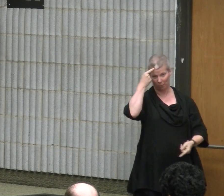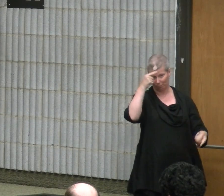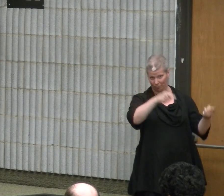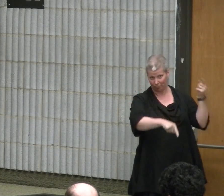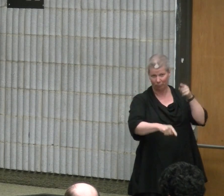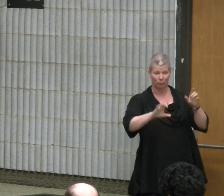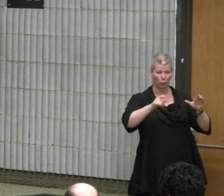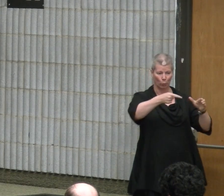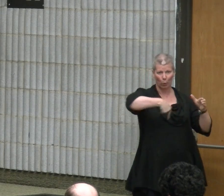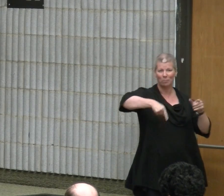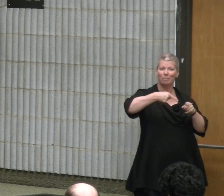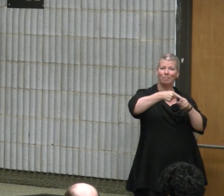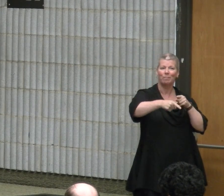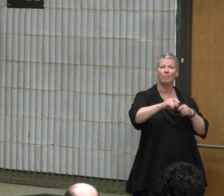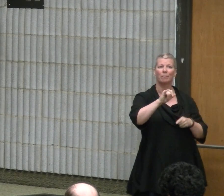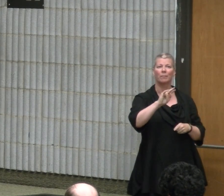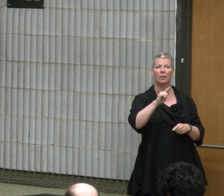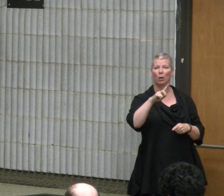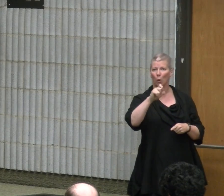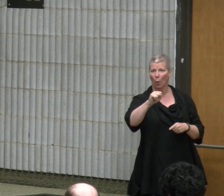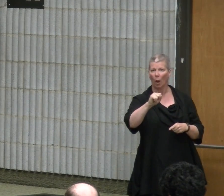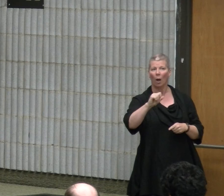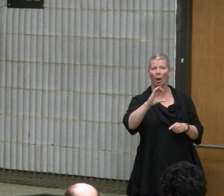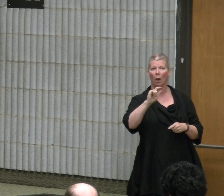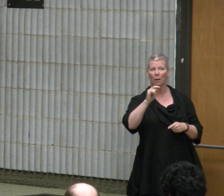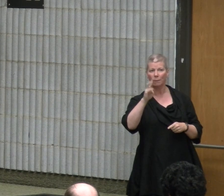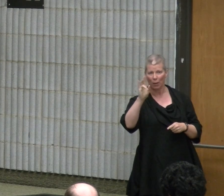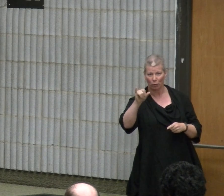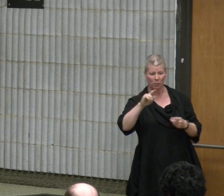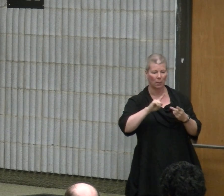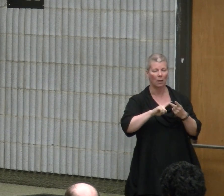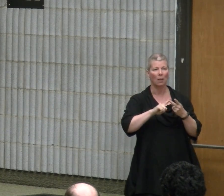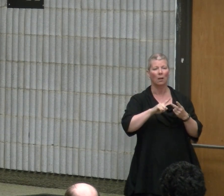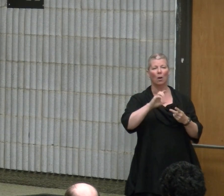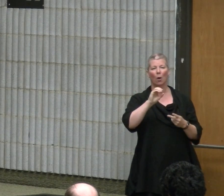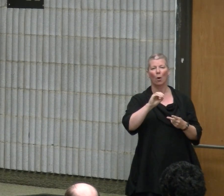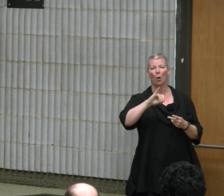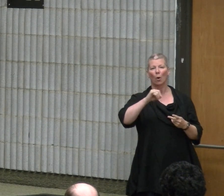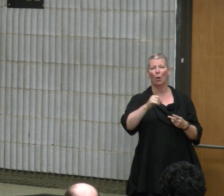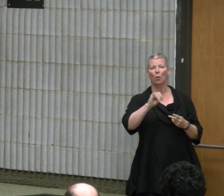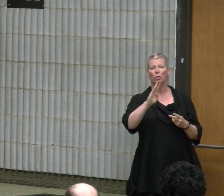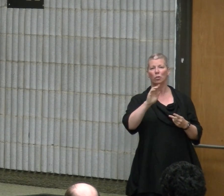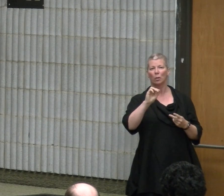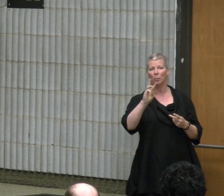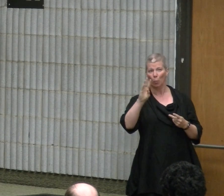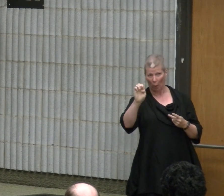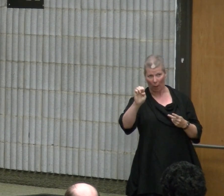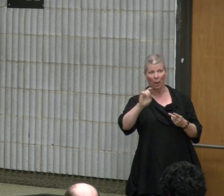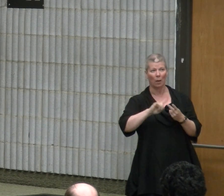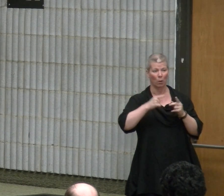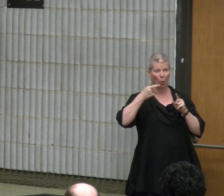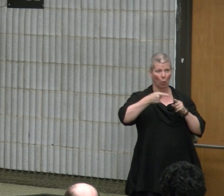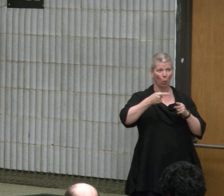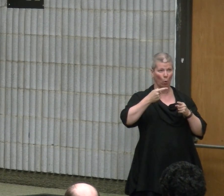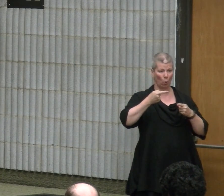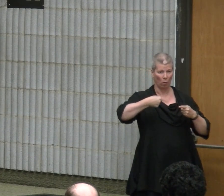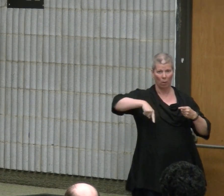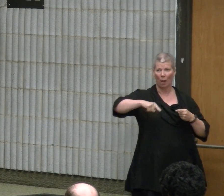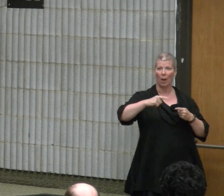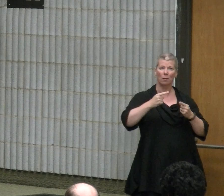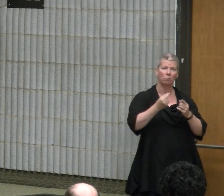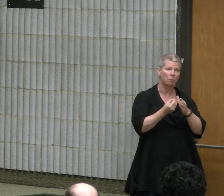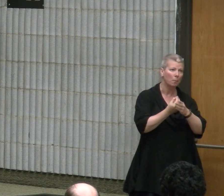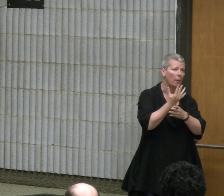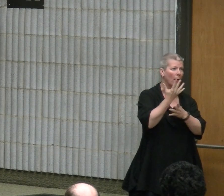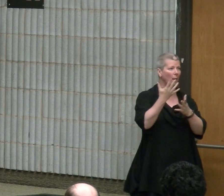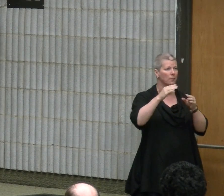Iroquois Confederacy and the Confederacy of the Ojibwe and allied nations to peaceably share and care for the resources around the Great